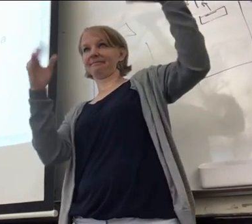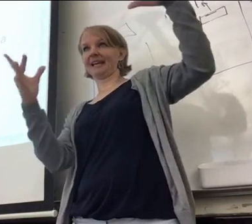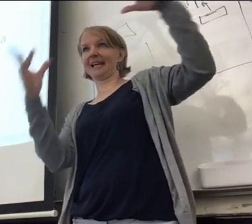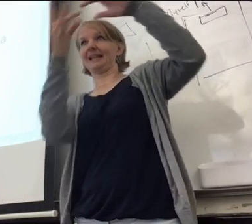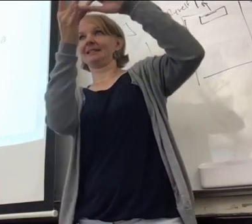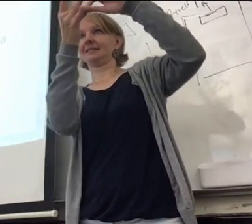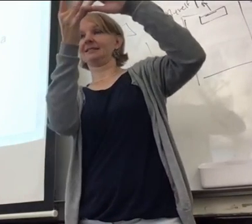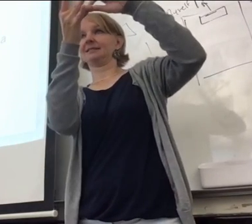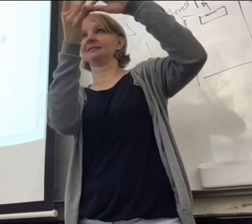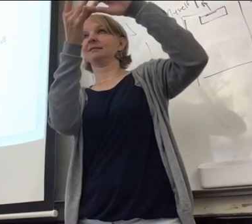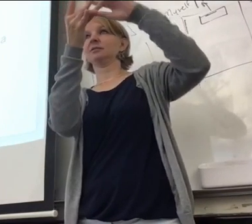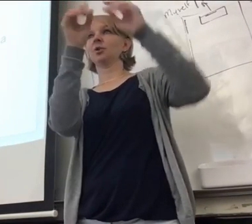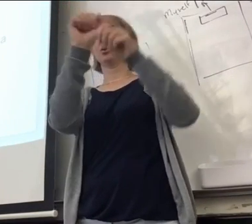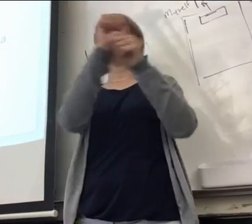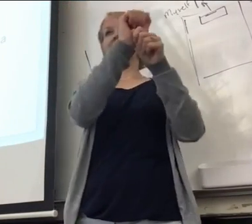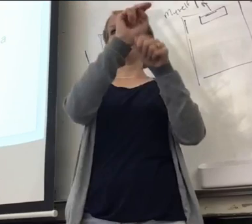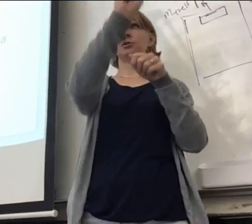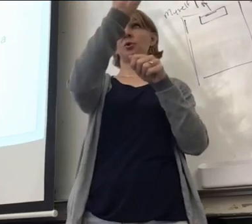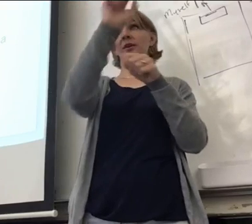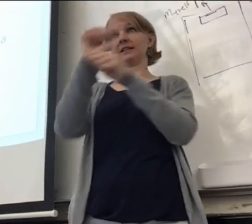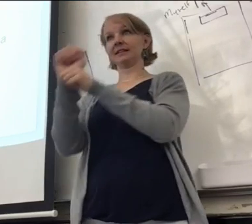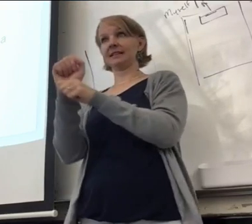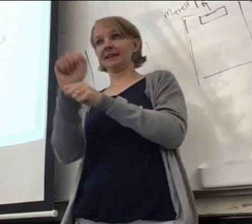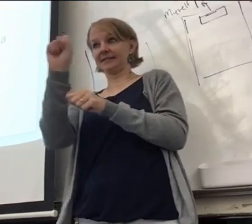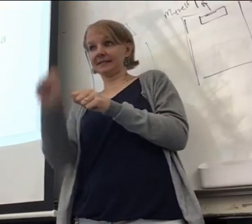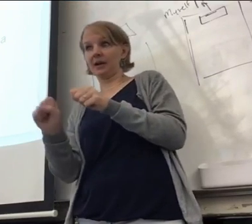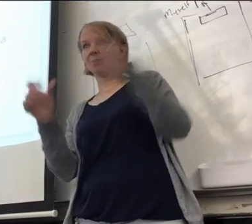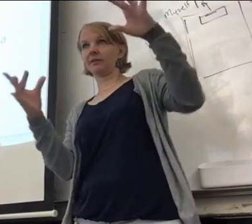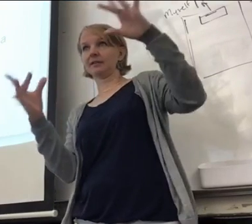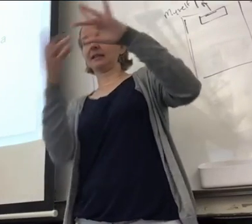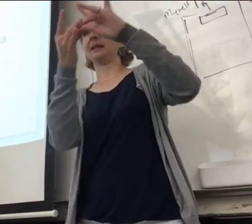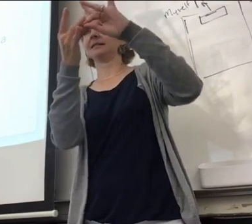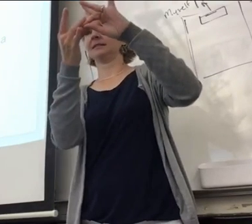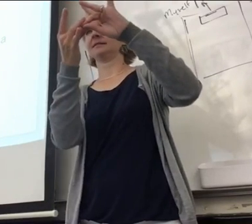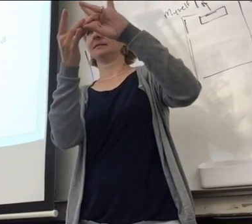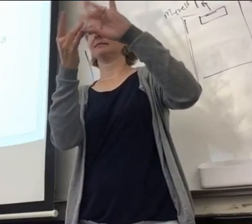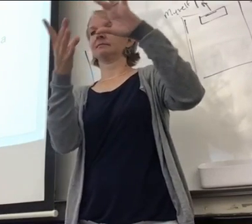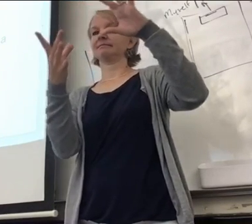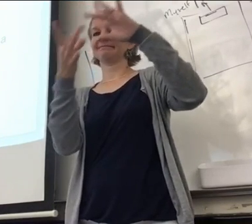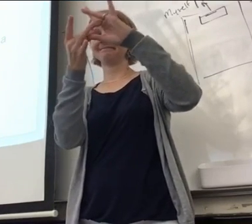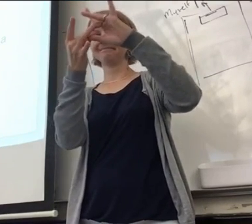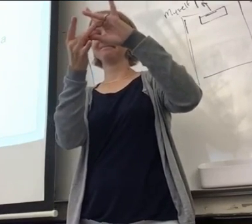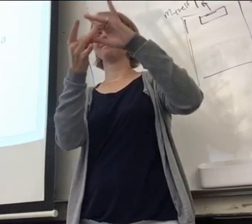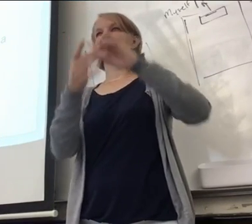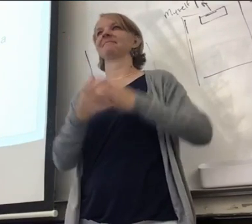connecting line from slaves the north and slaves the south.